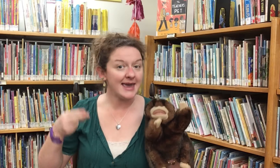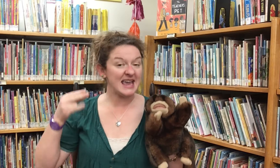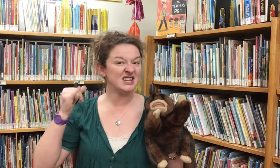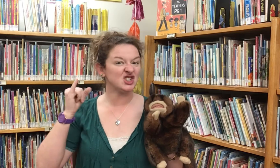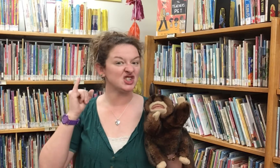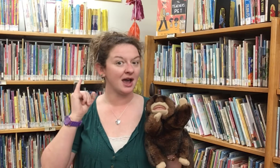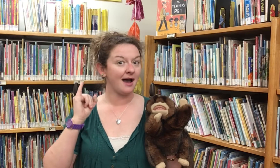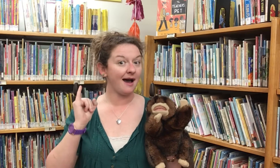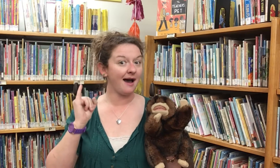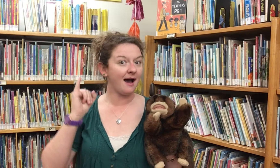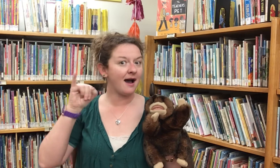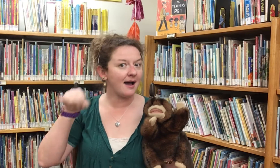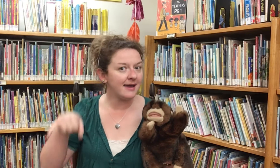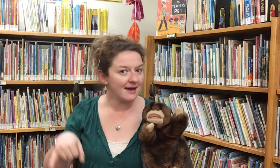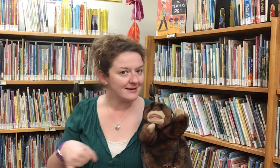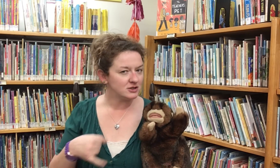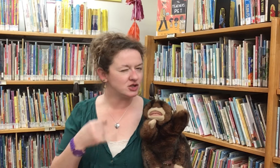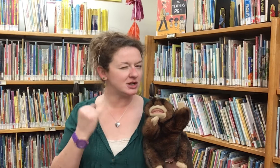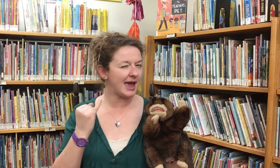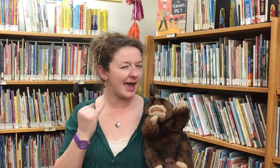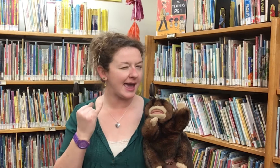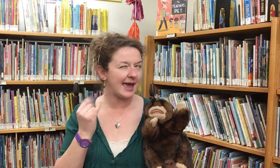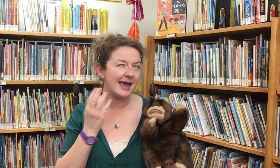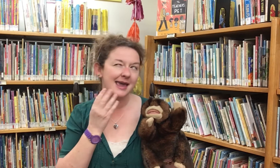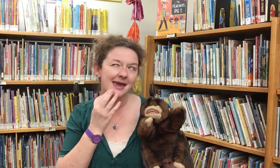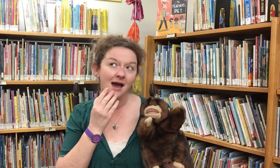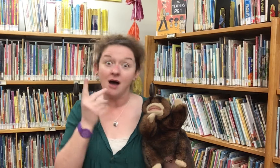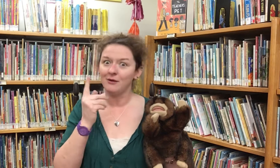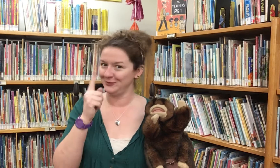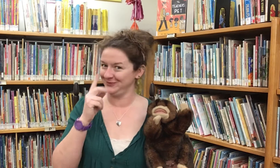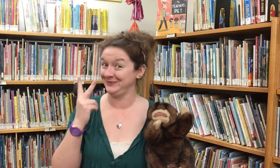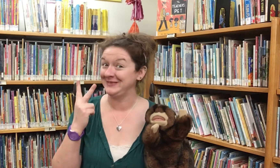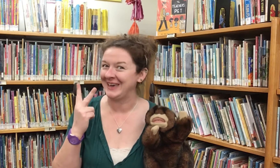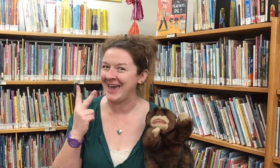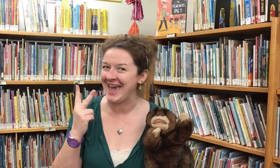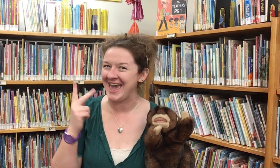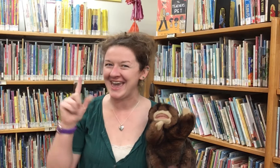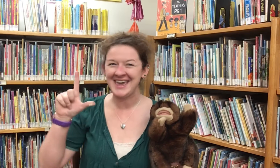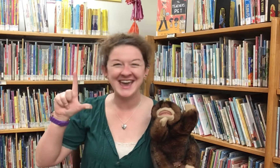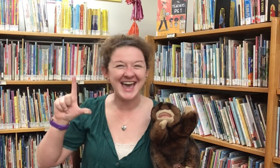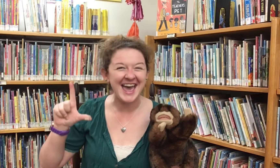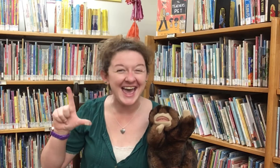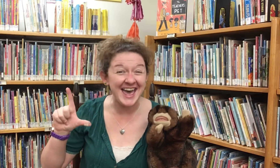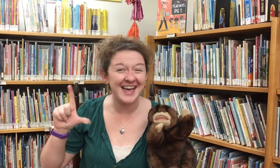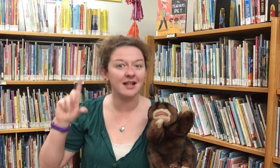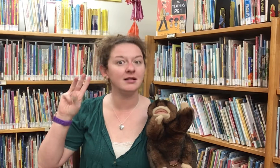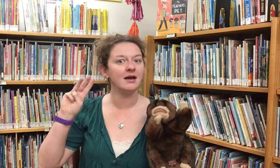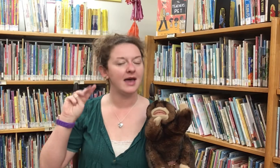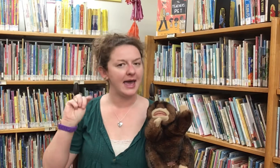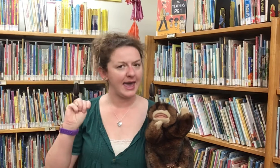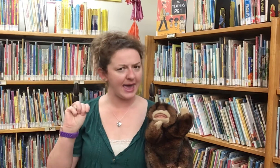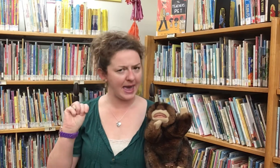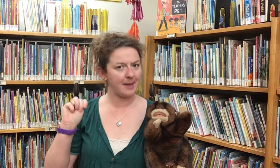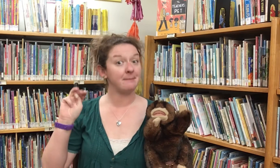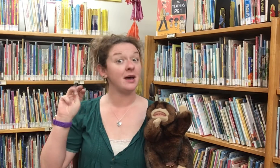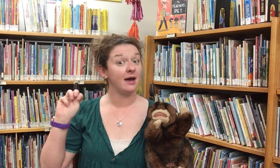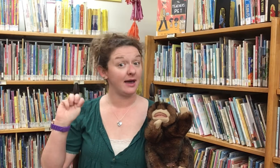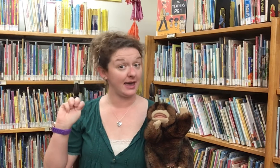H, I, J, K, L, M,